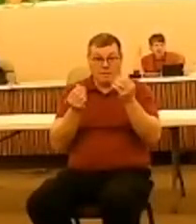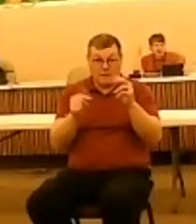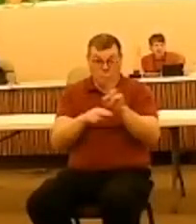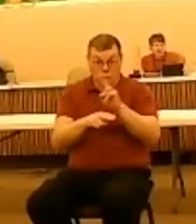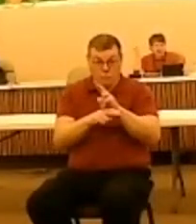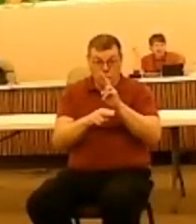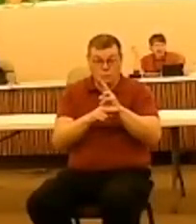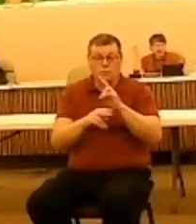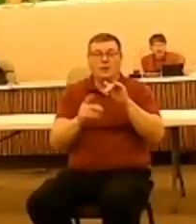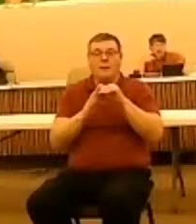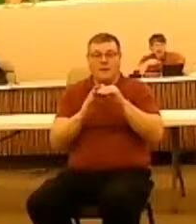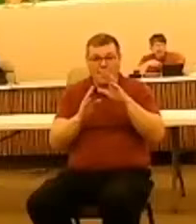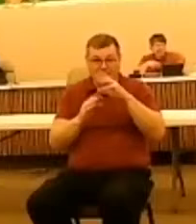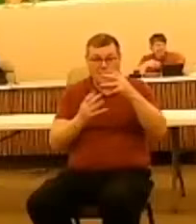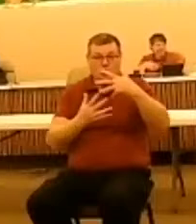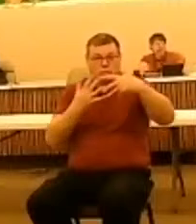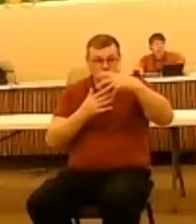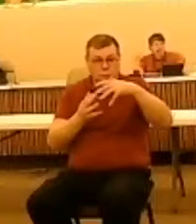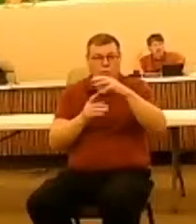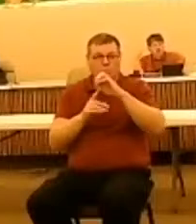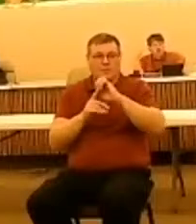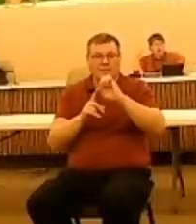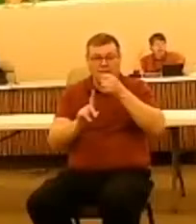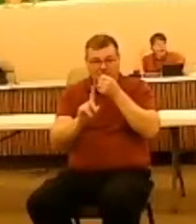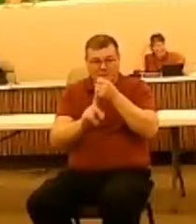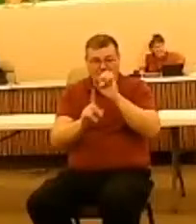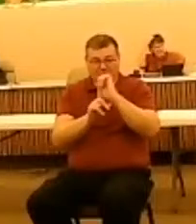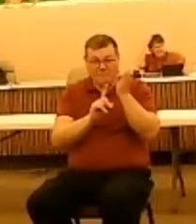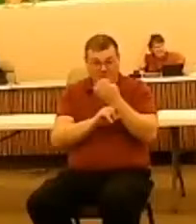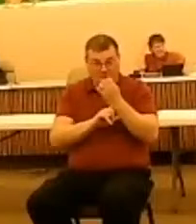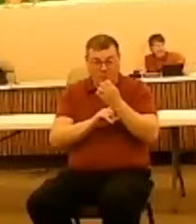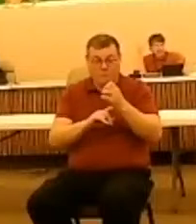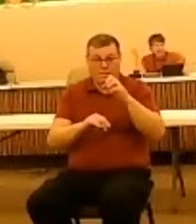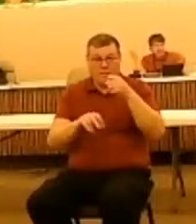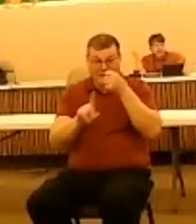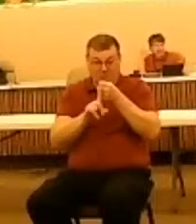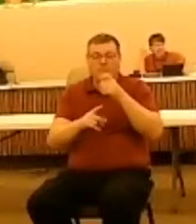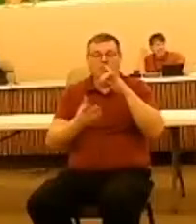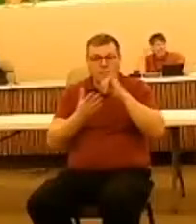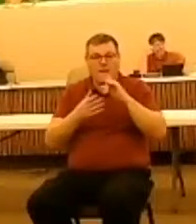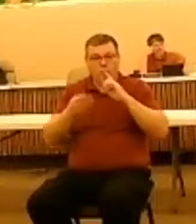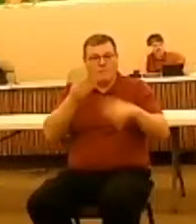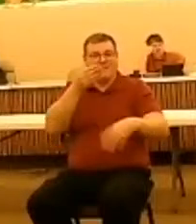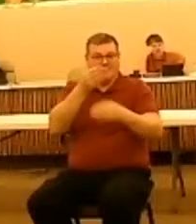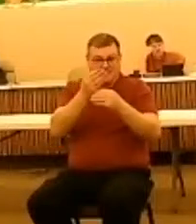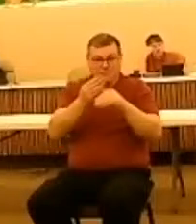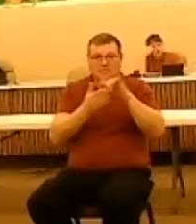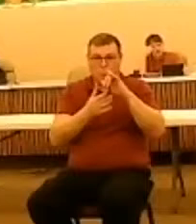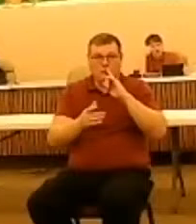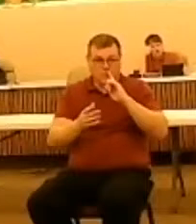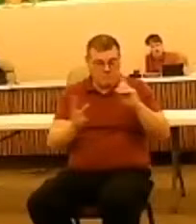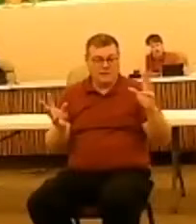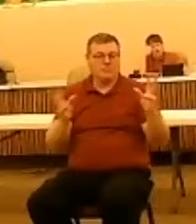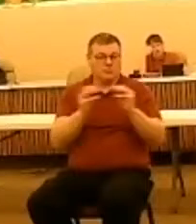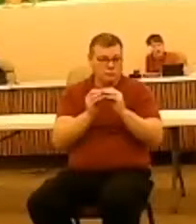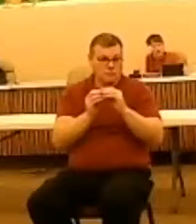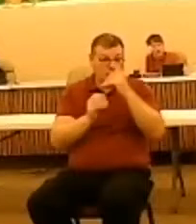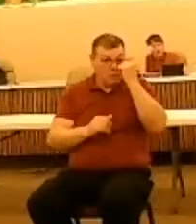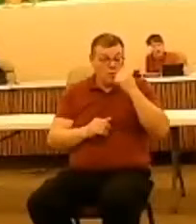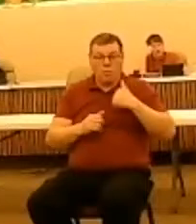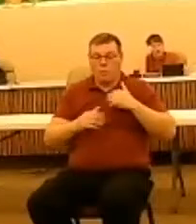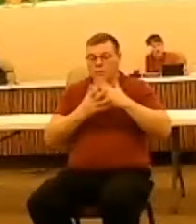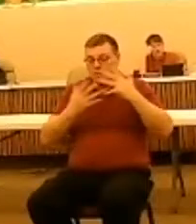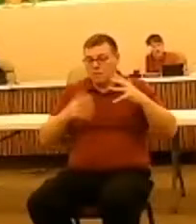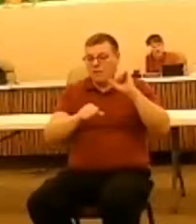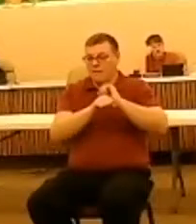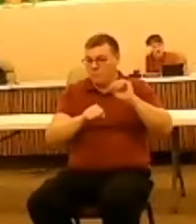associated environmental impact, you'll see these as a supplement to that. They're meant to be associated with that. Because again, we did a whole lot of work